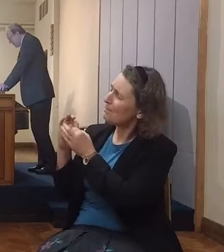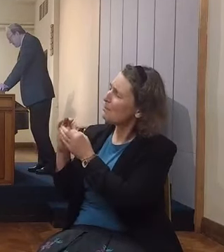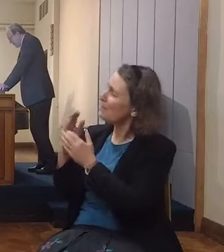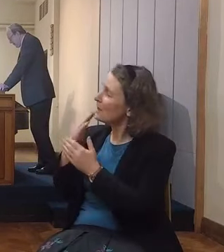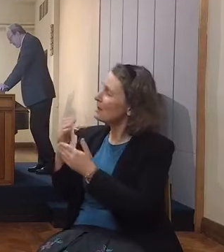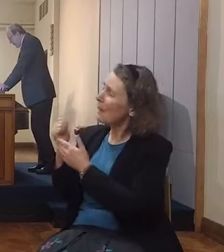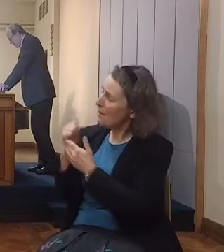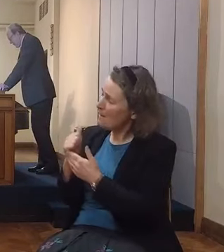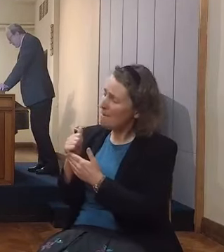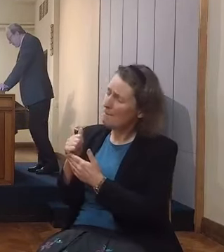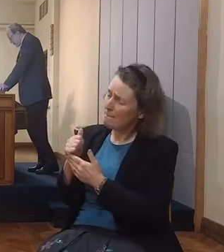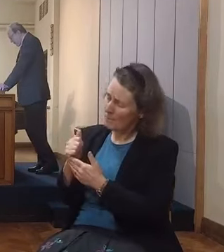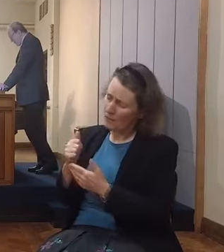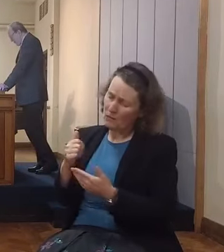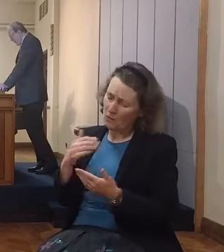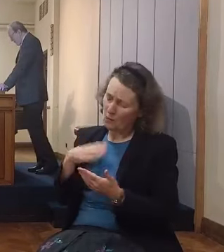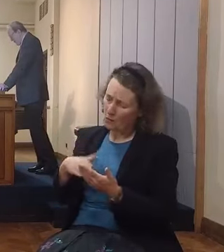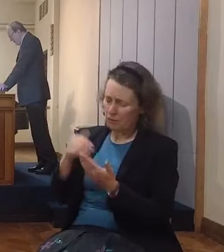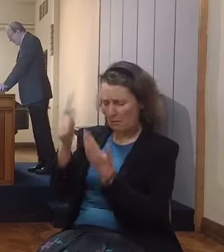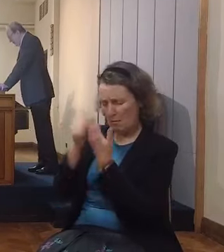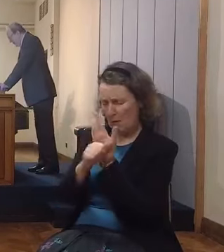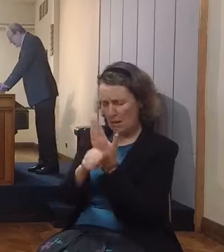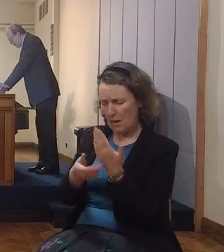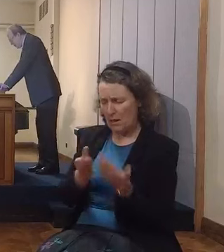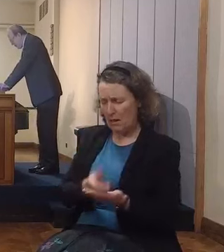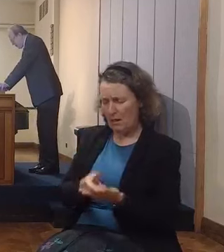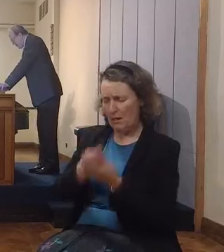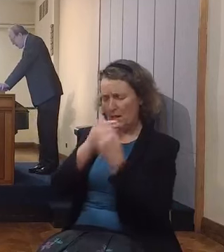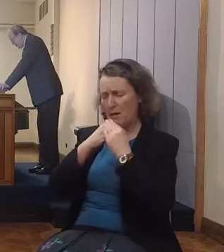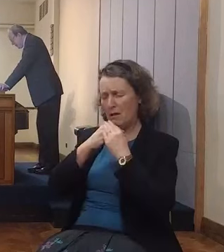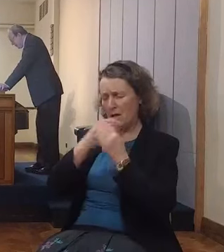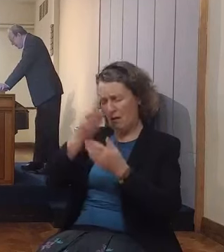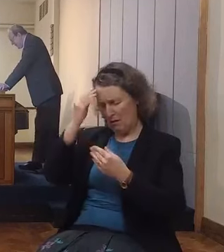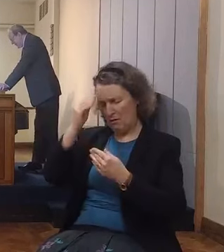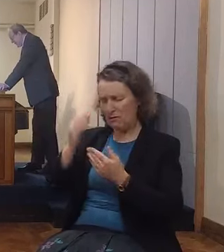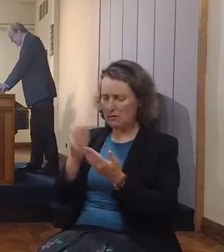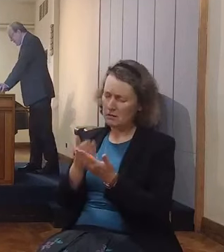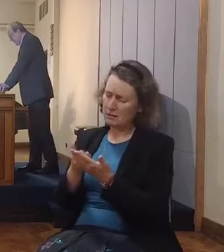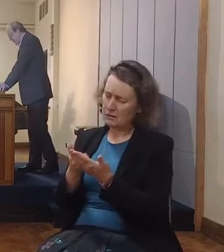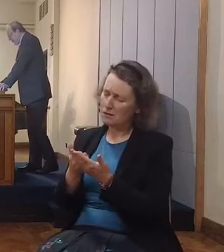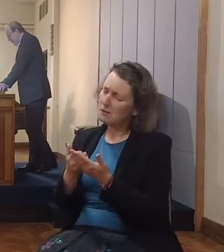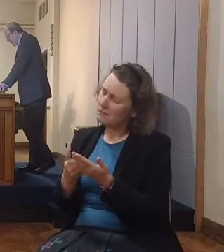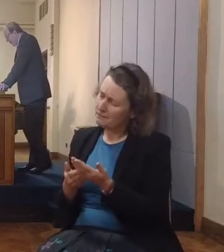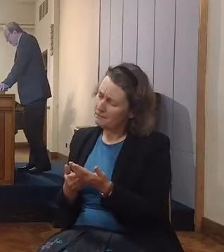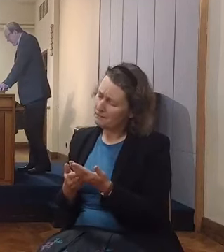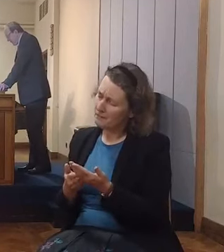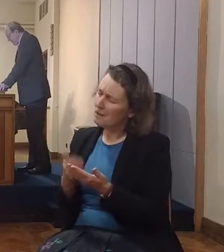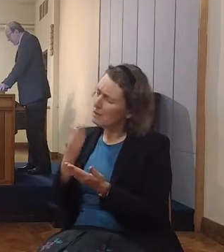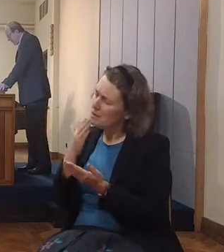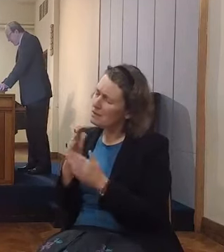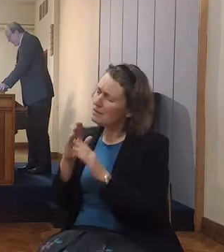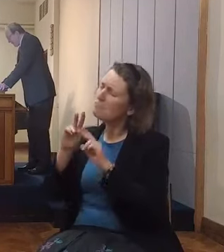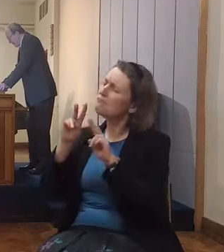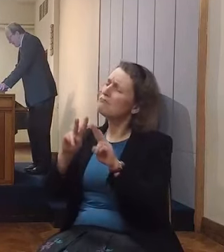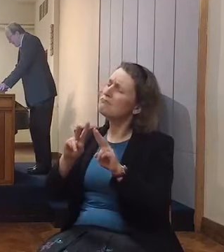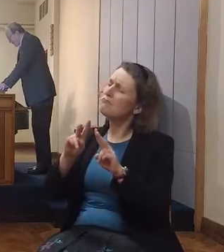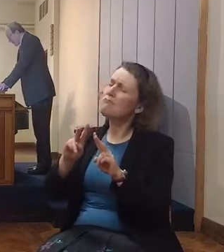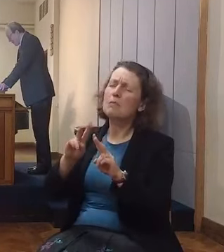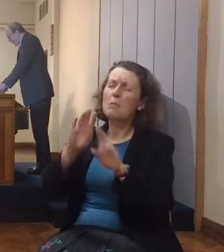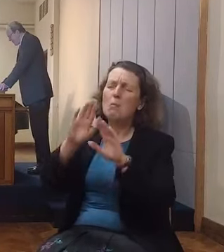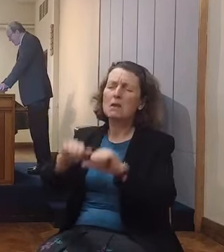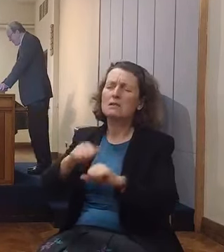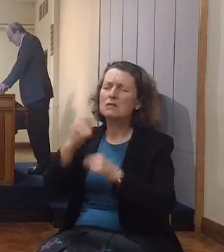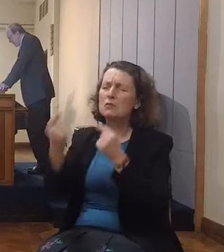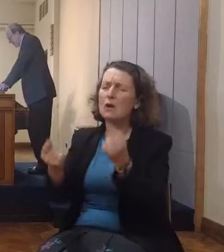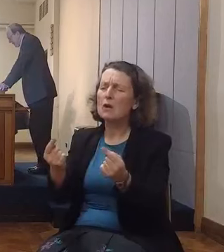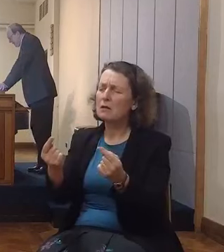thy word and for thy truth this night. Look upon each one. Thou knowest all about us. Thou knowest